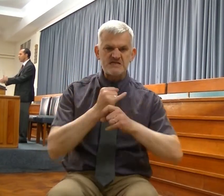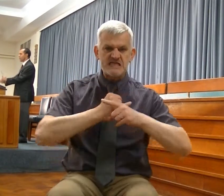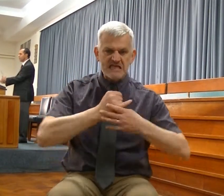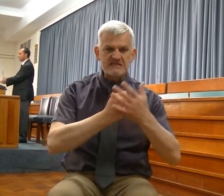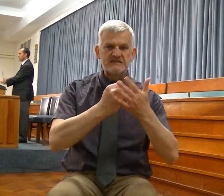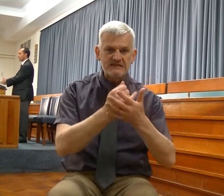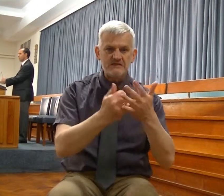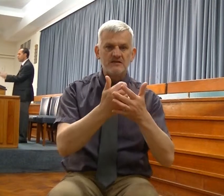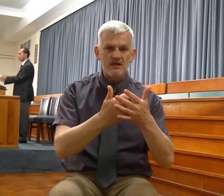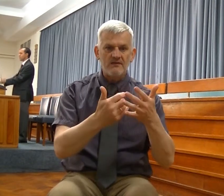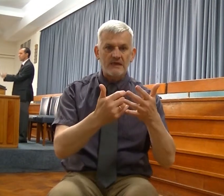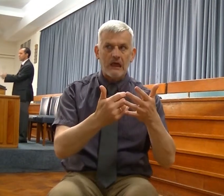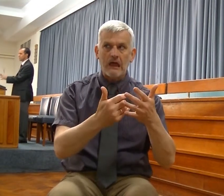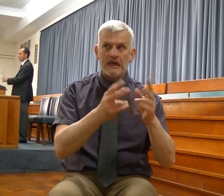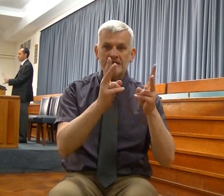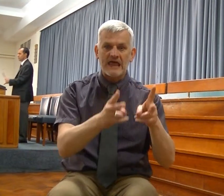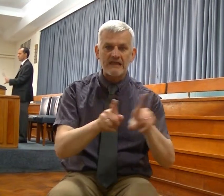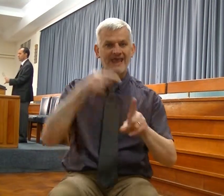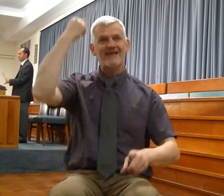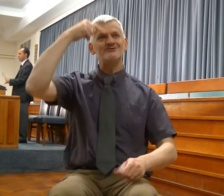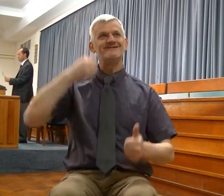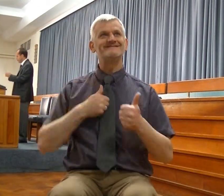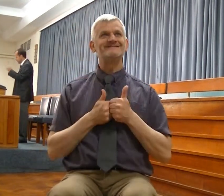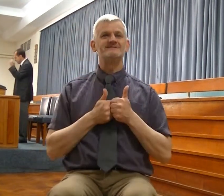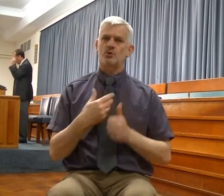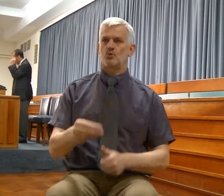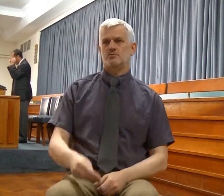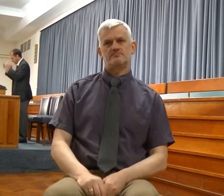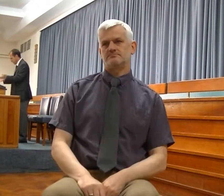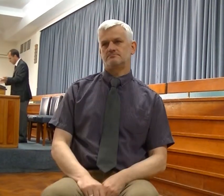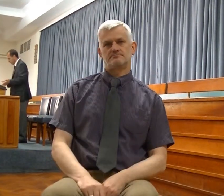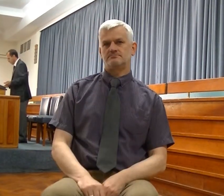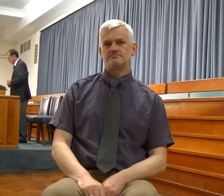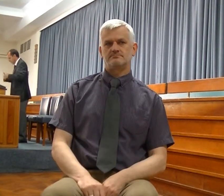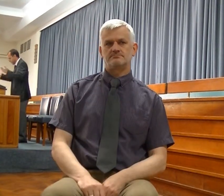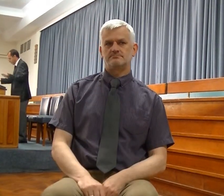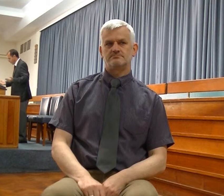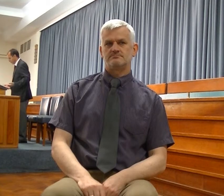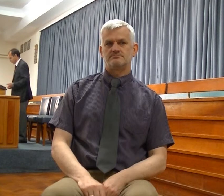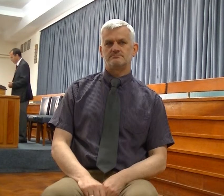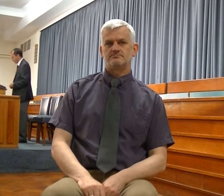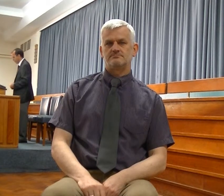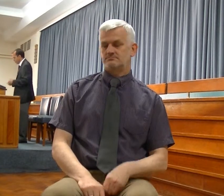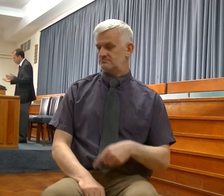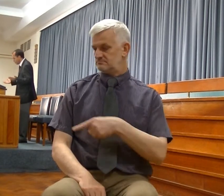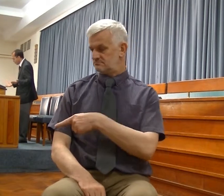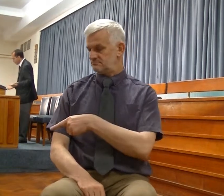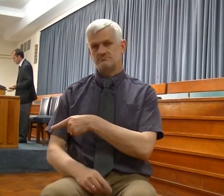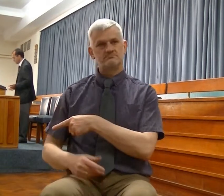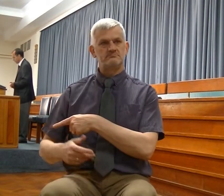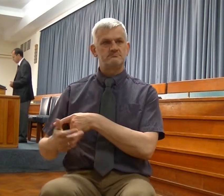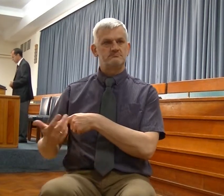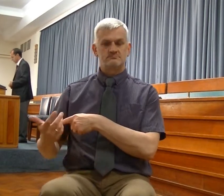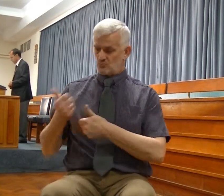impossible. Nowhere in the Bible you can justify that. But here, this man, he had nothing to